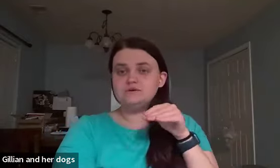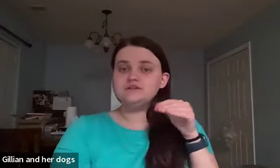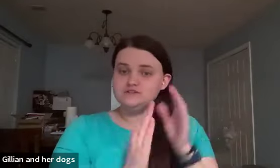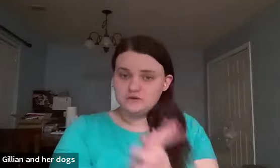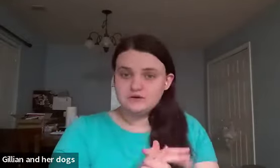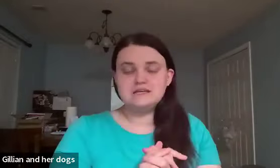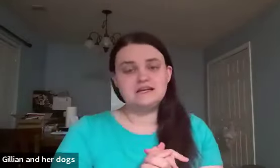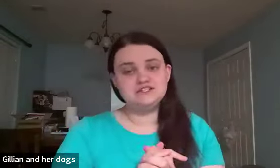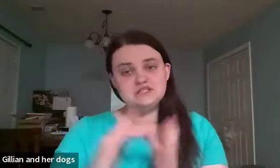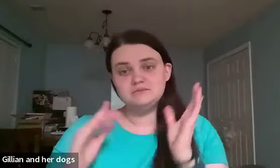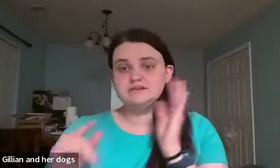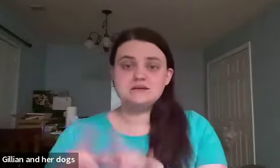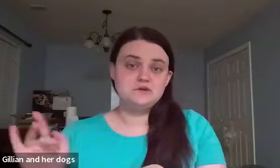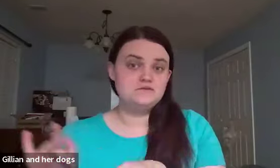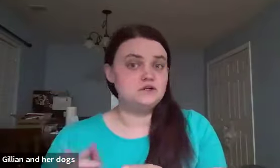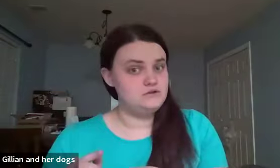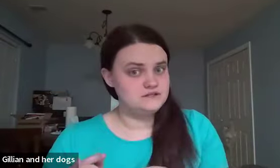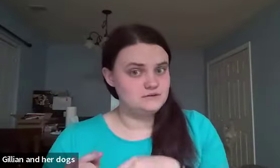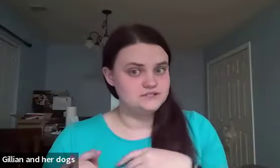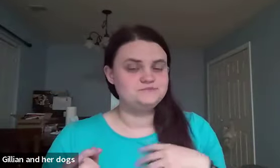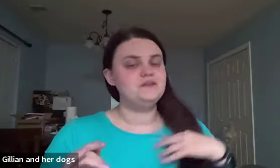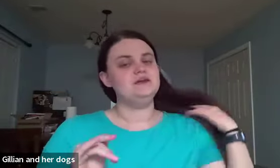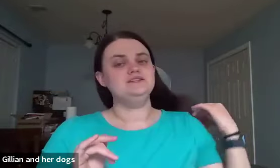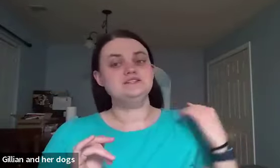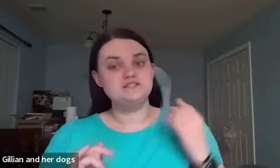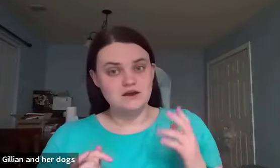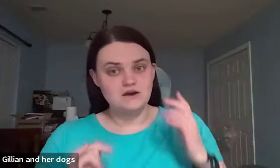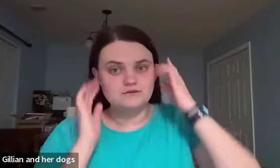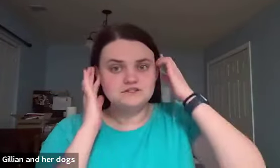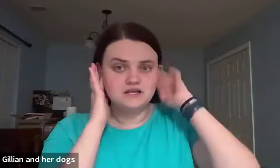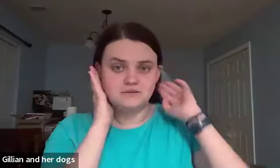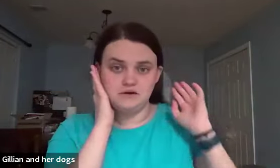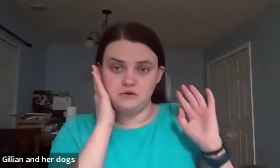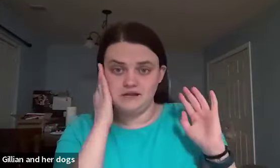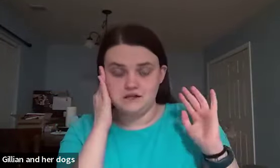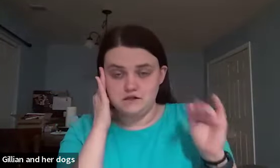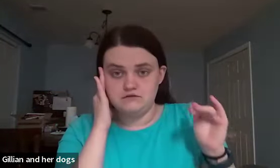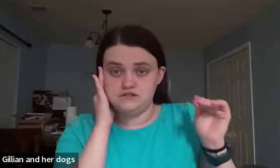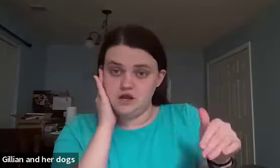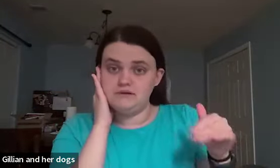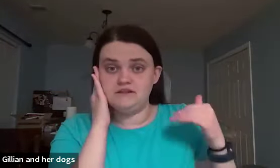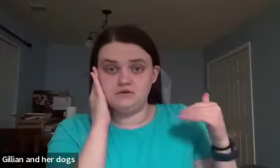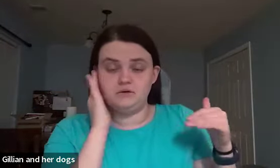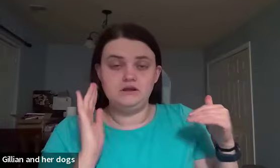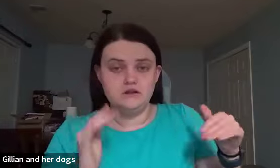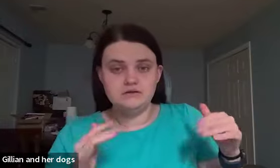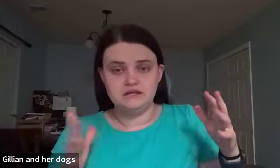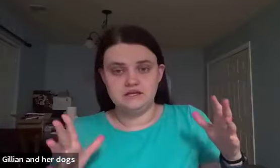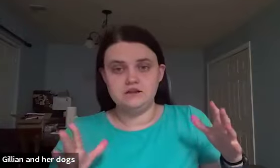we were going to do stores and I just completely skipped over clothing stores. So if you were talking about going clothes shopping, like you were going like getting